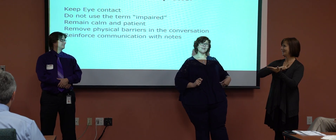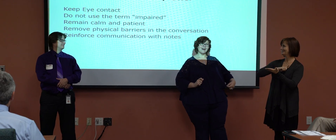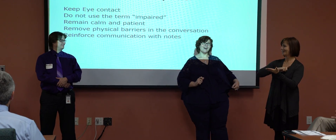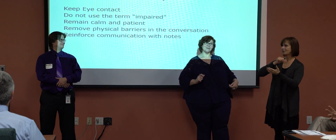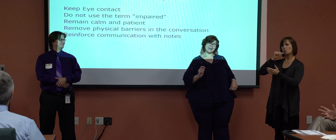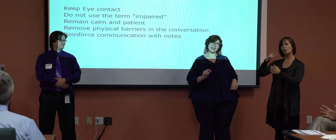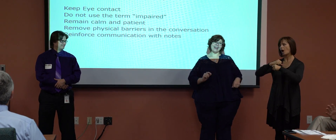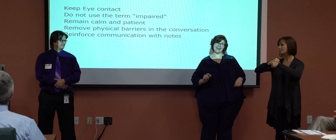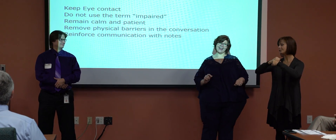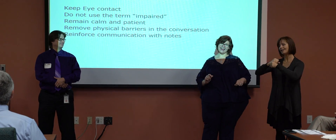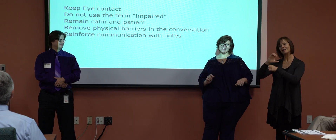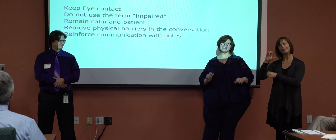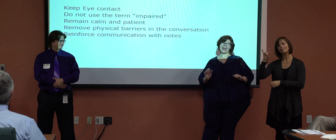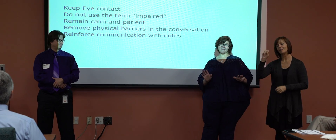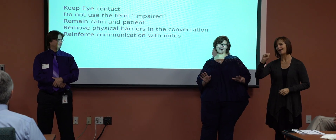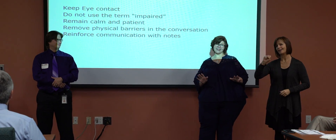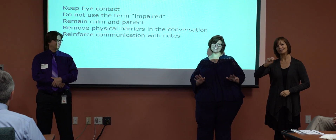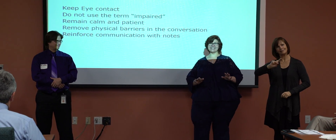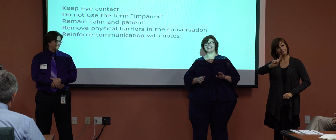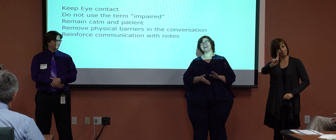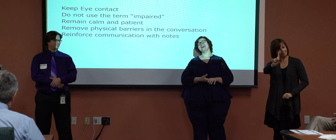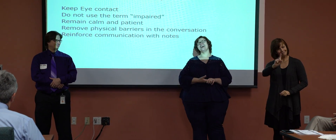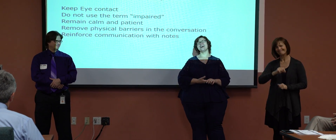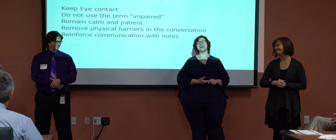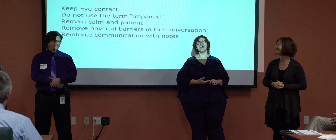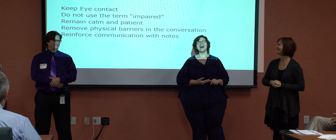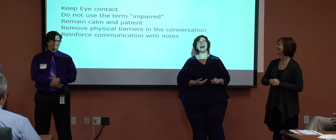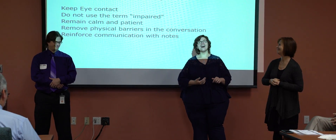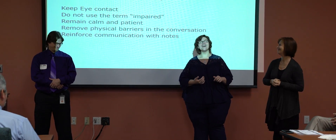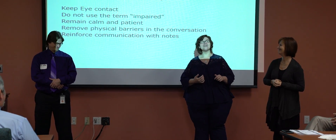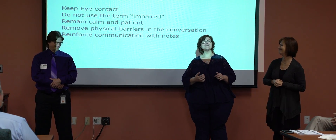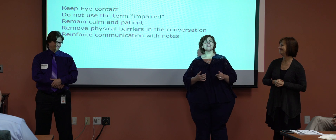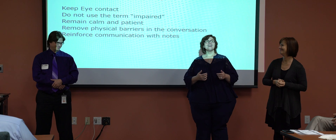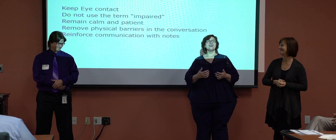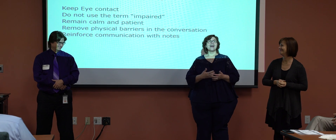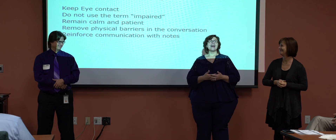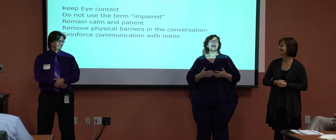So, that works.